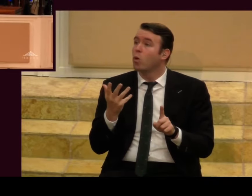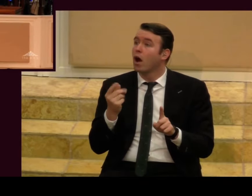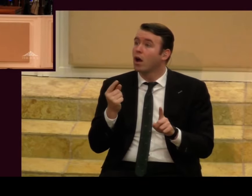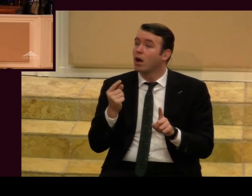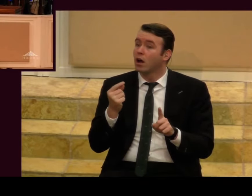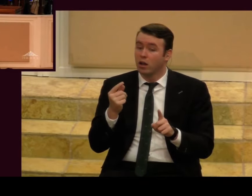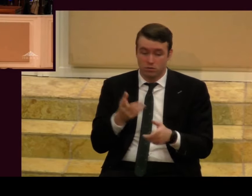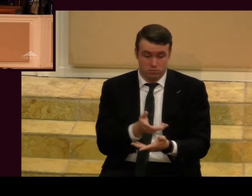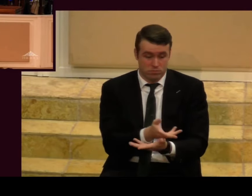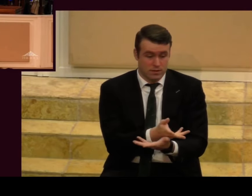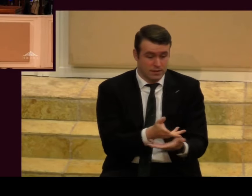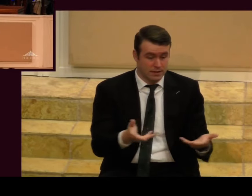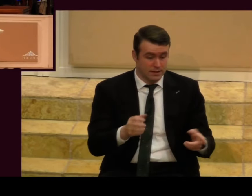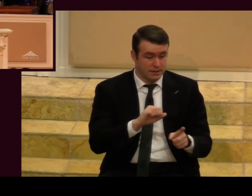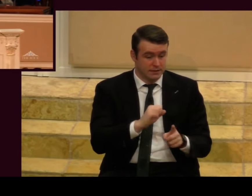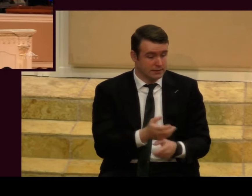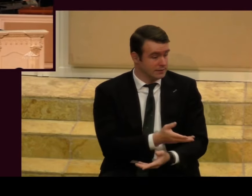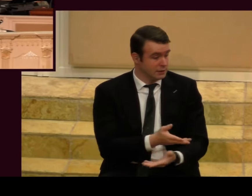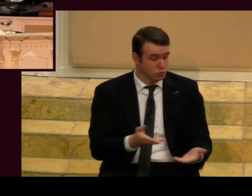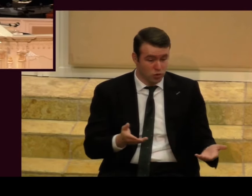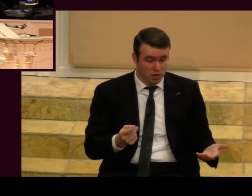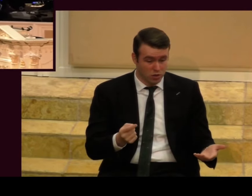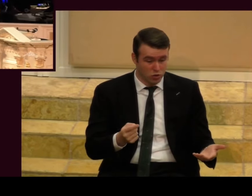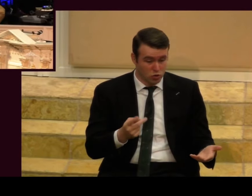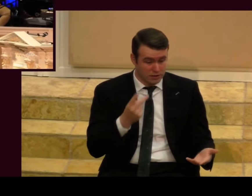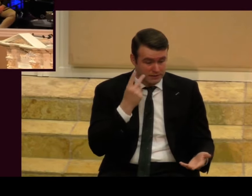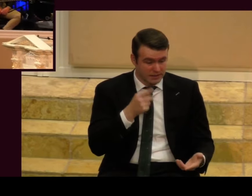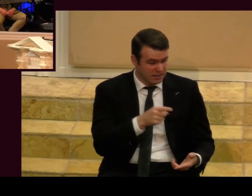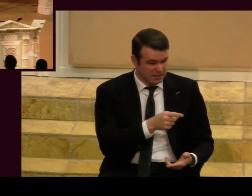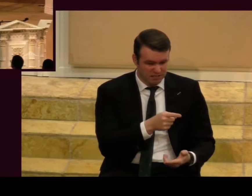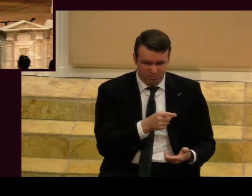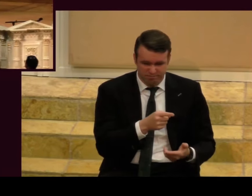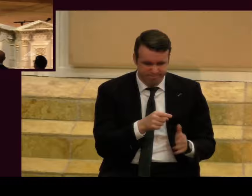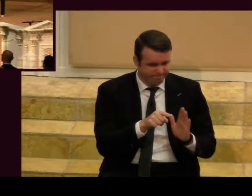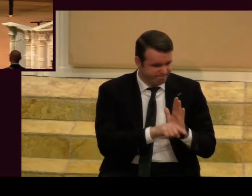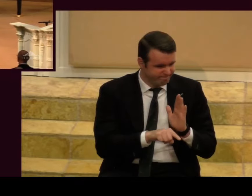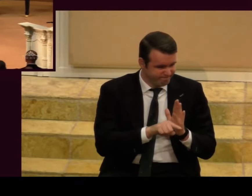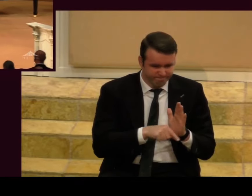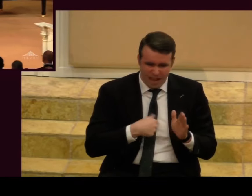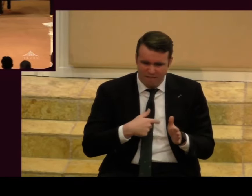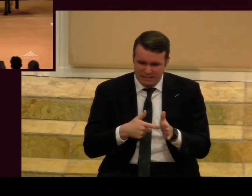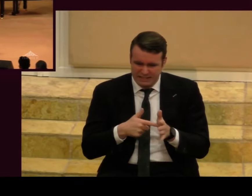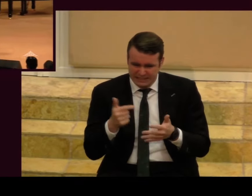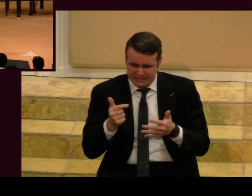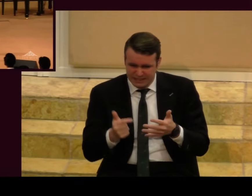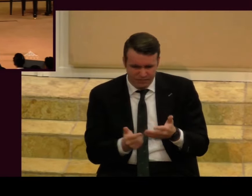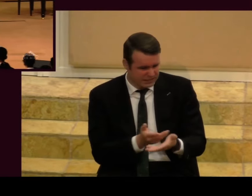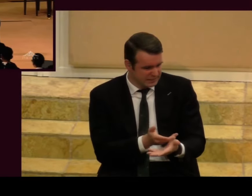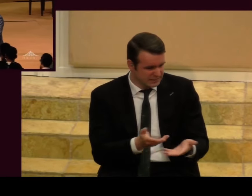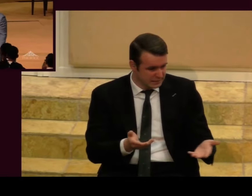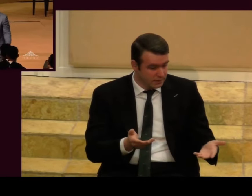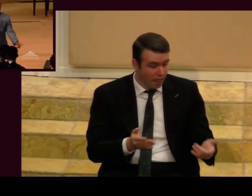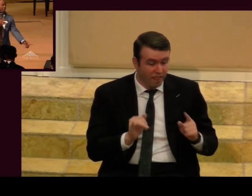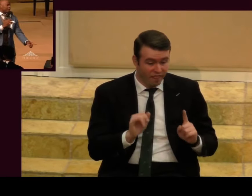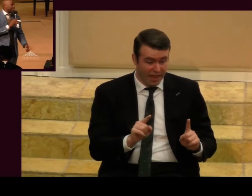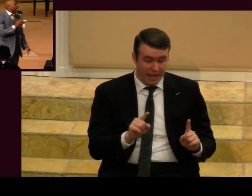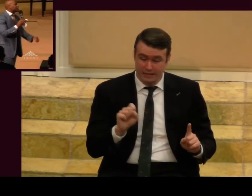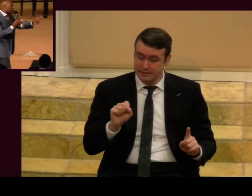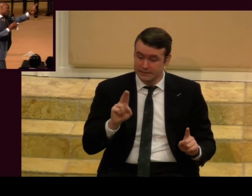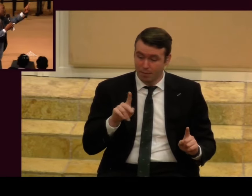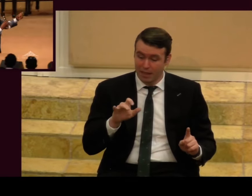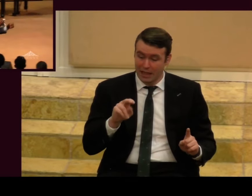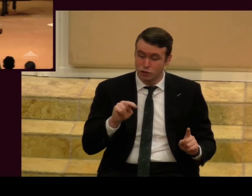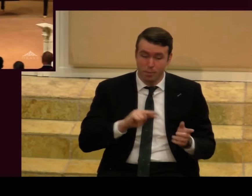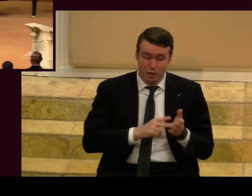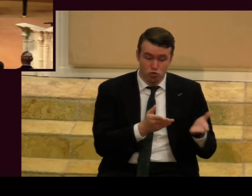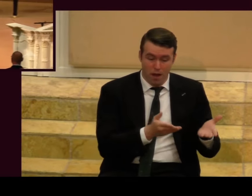when you look over your situation and you see that things are lacking and the necessities are lacking. He said, that's